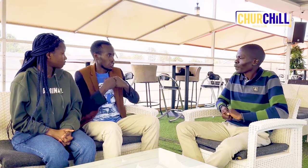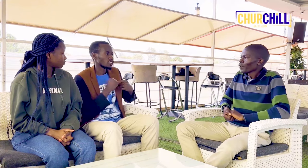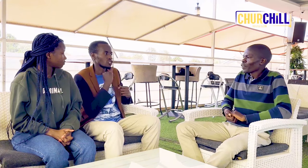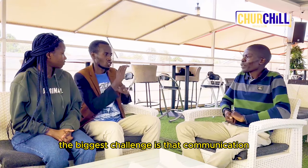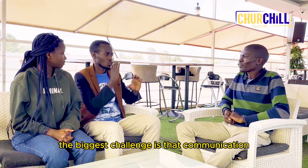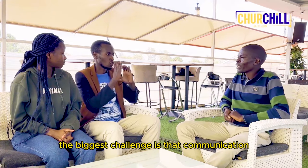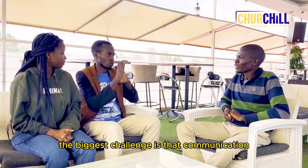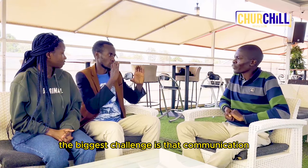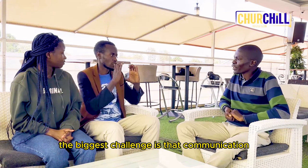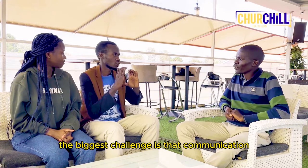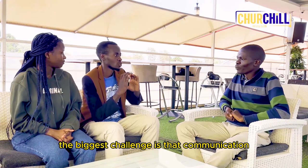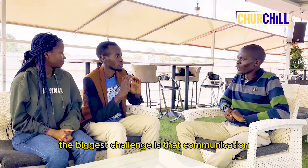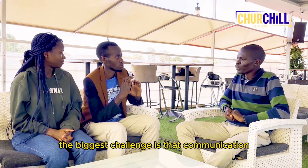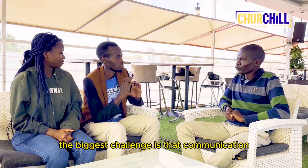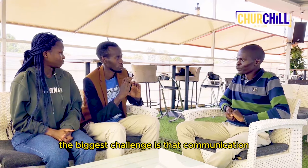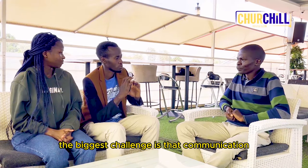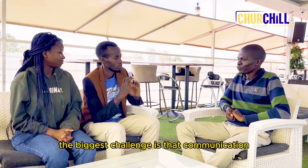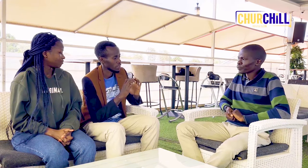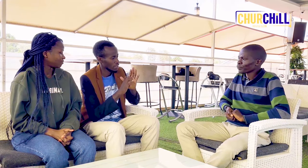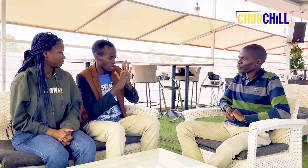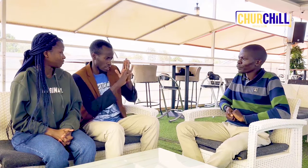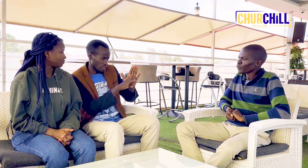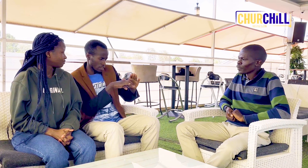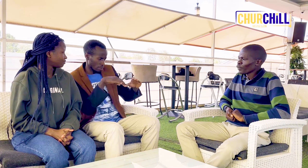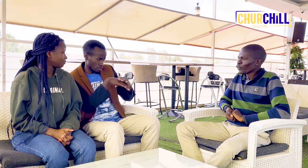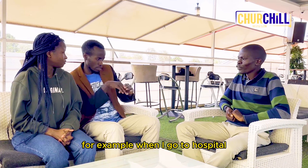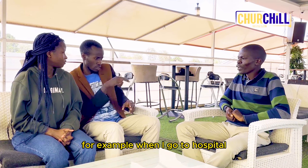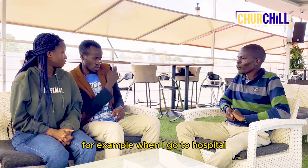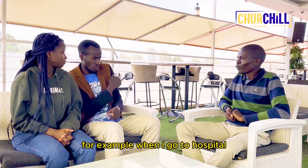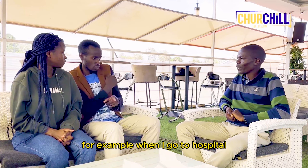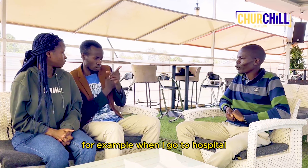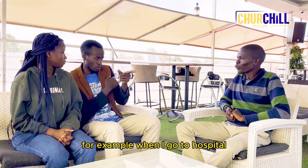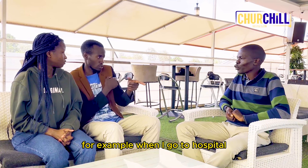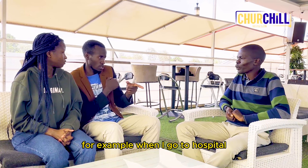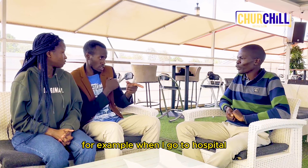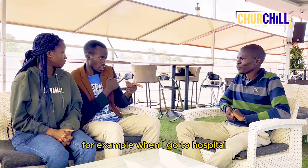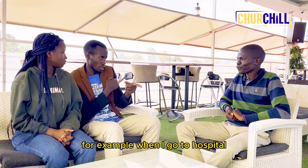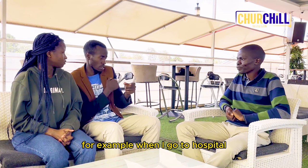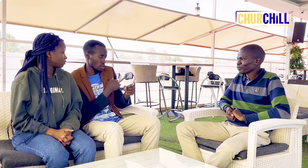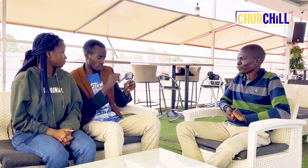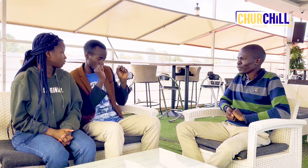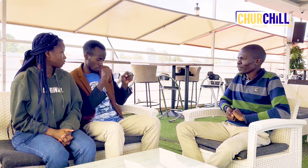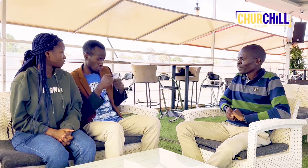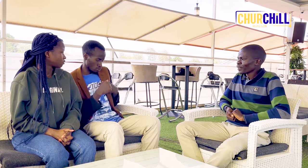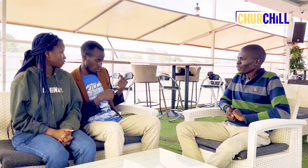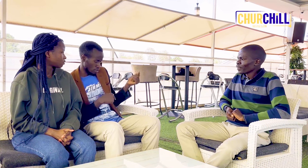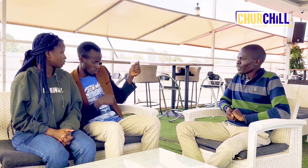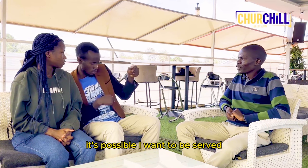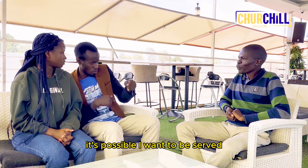The biggest challenge is that communication. For example, when I go to hospital, it's